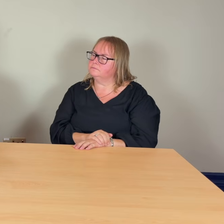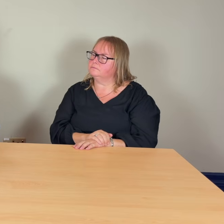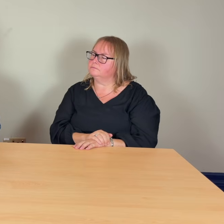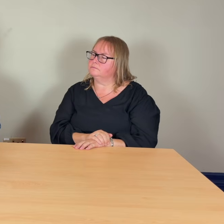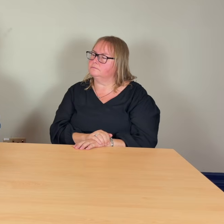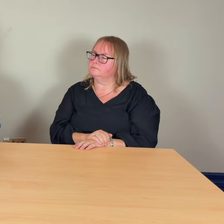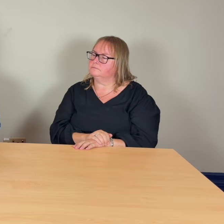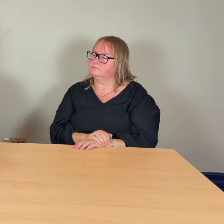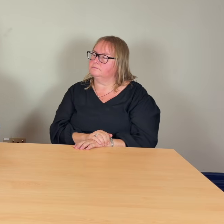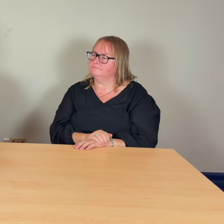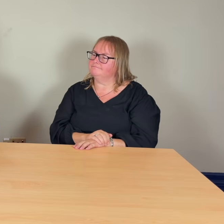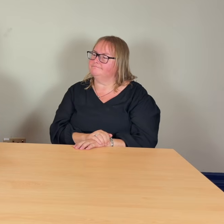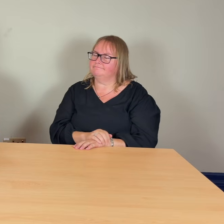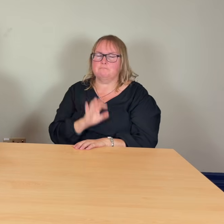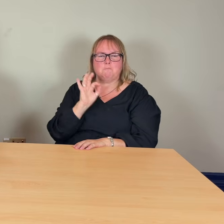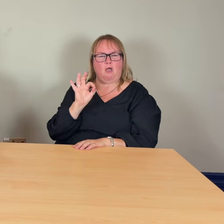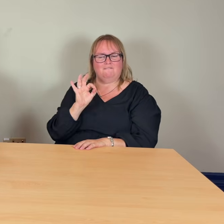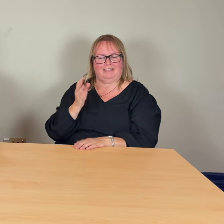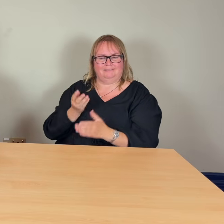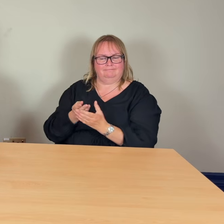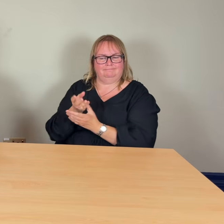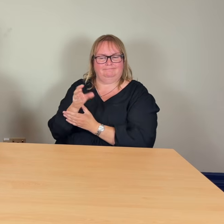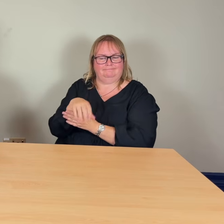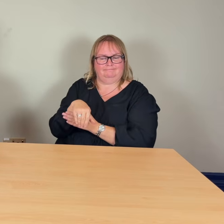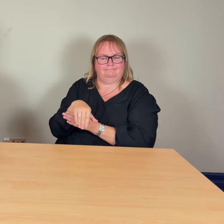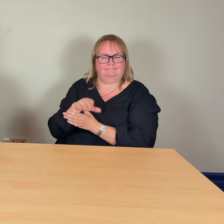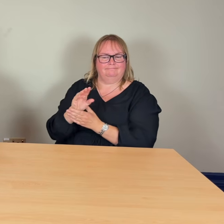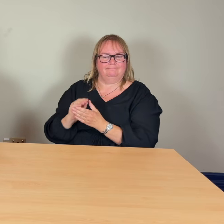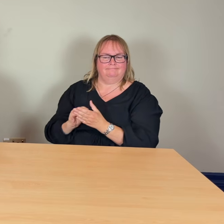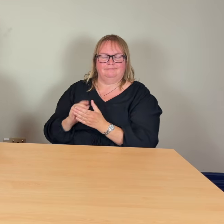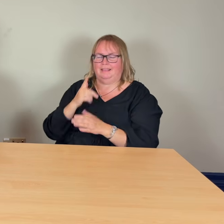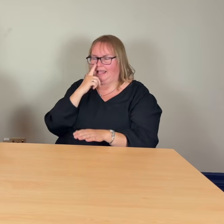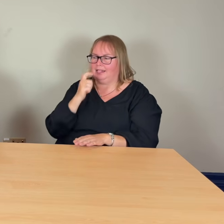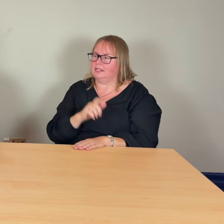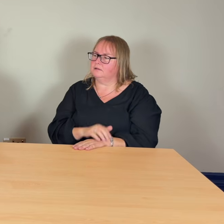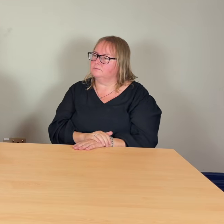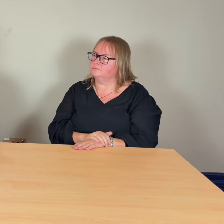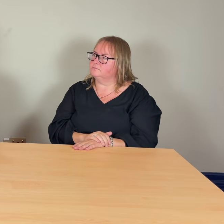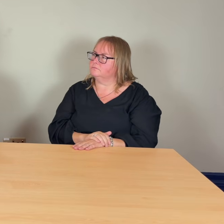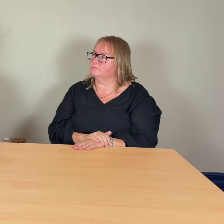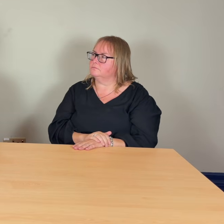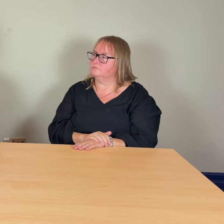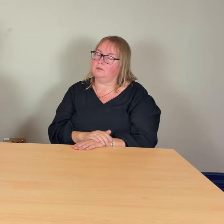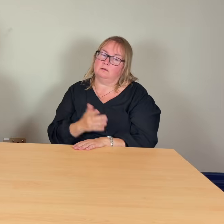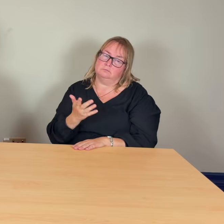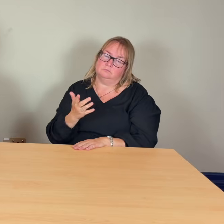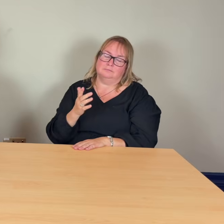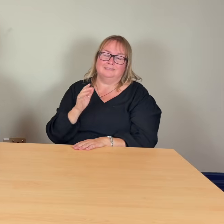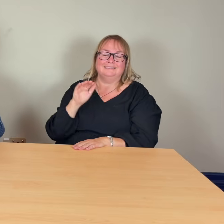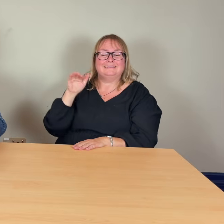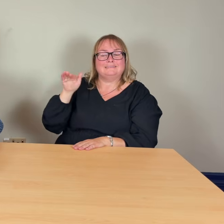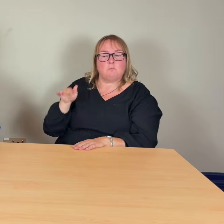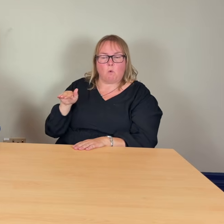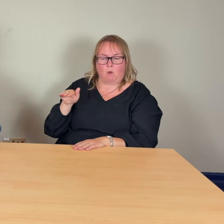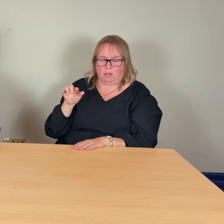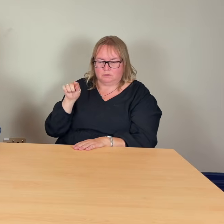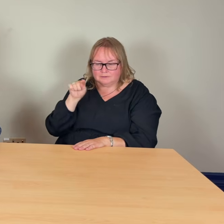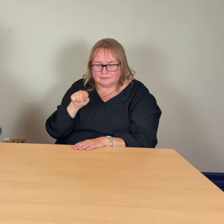Just enough there for me to get my hand in and out. Obviously, the bigger your hands, the bigger the hole.